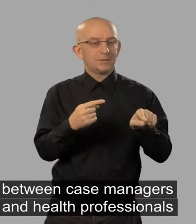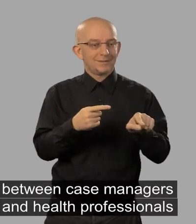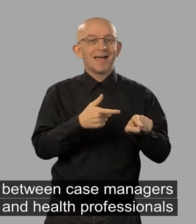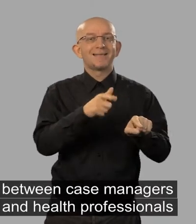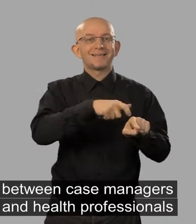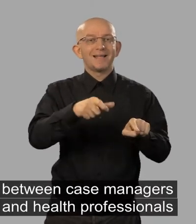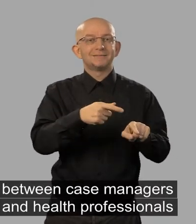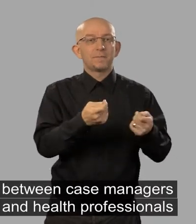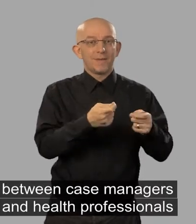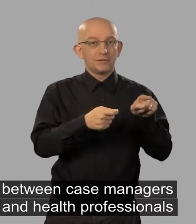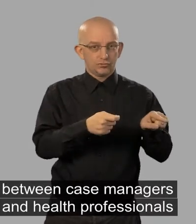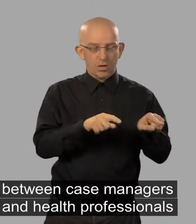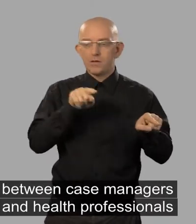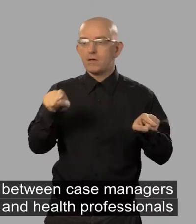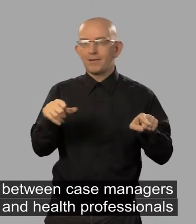managers and health professionals.